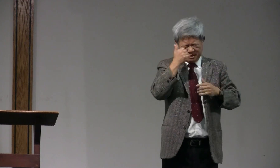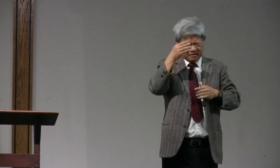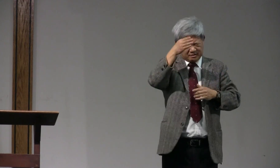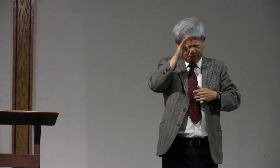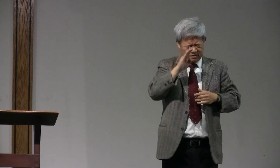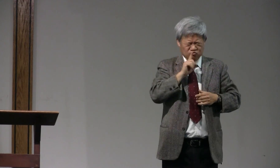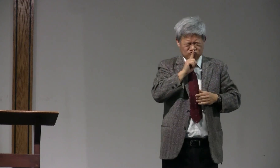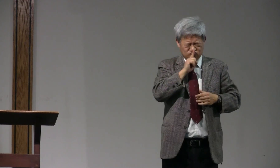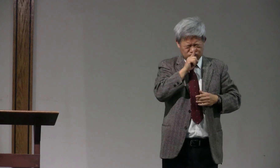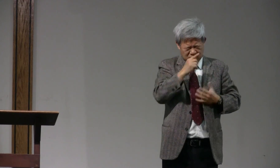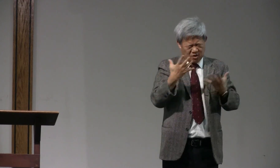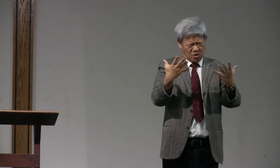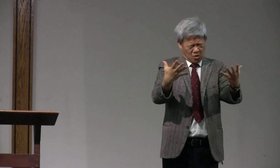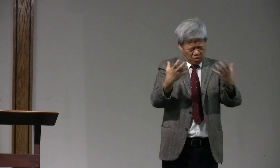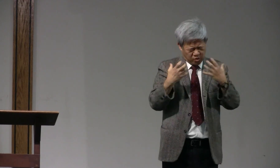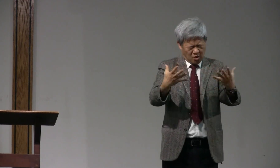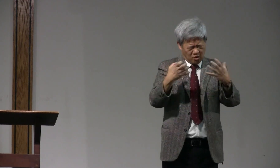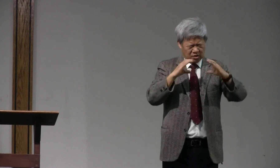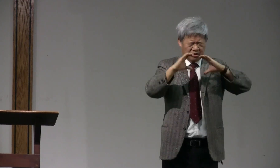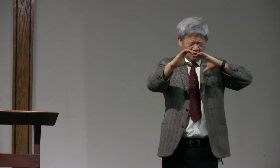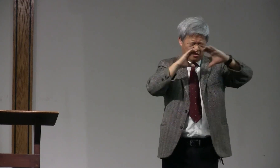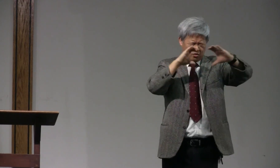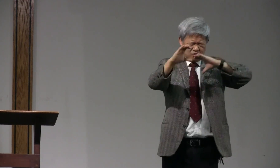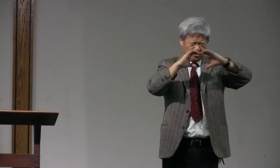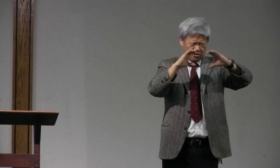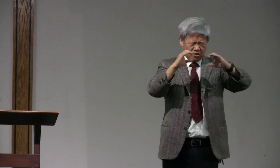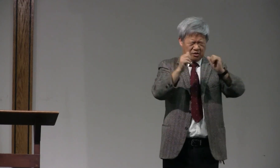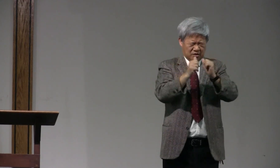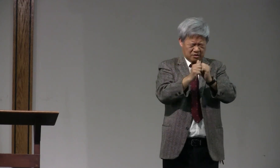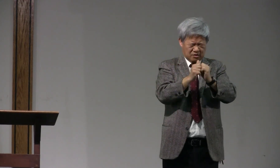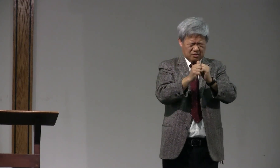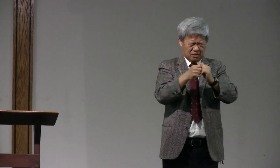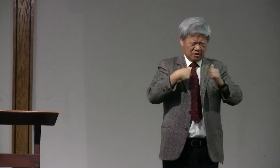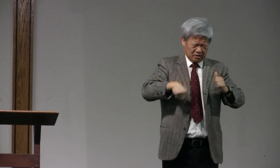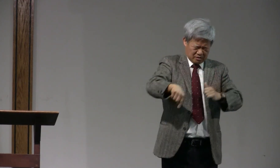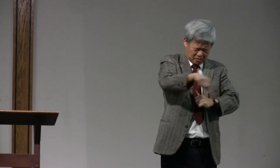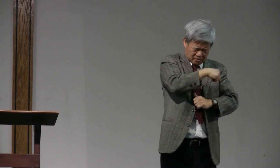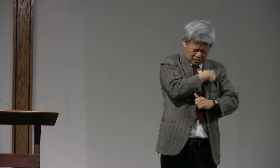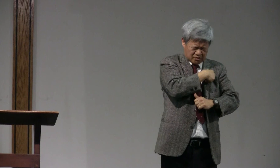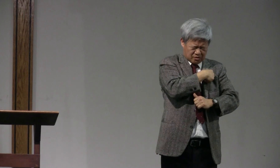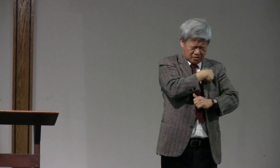we are encouraged to walk with God because God wants to communicate with us.